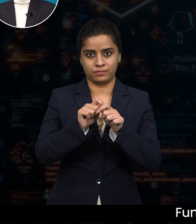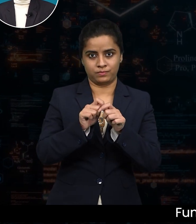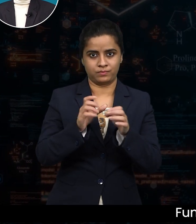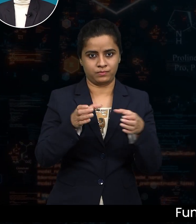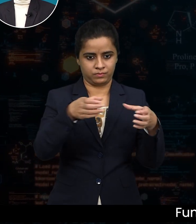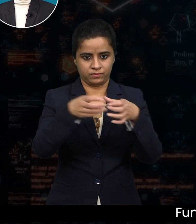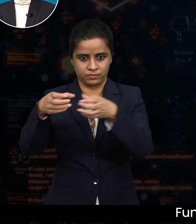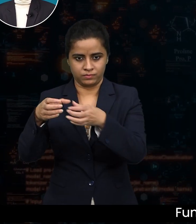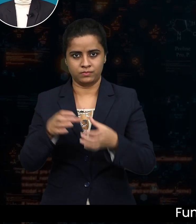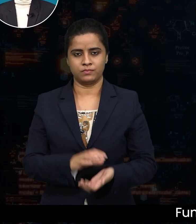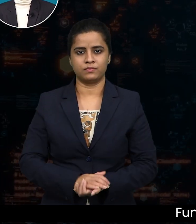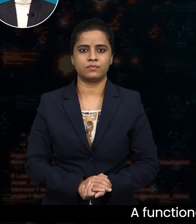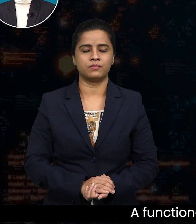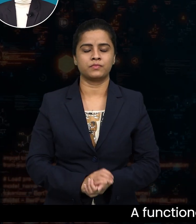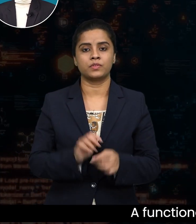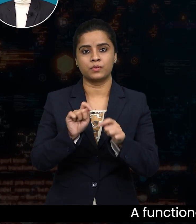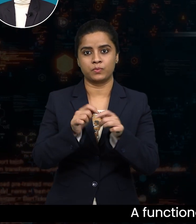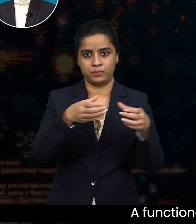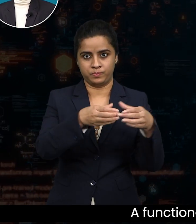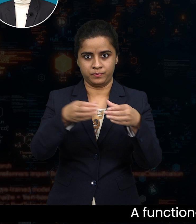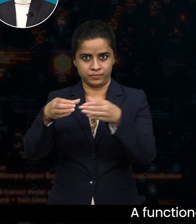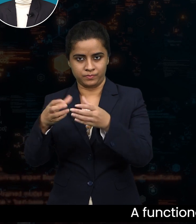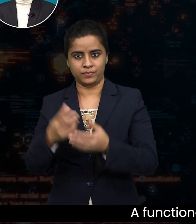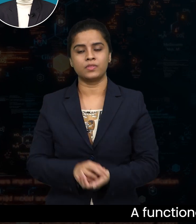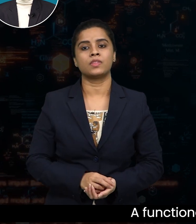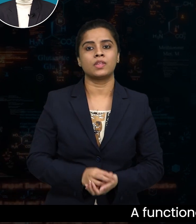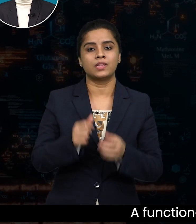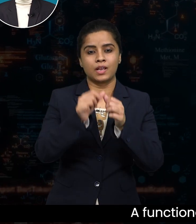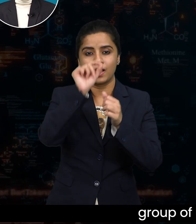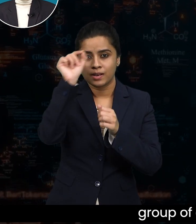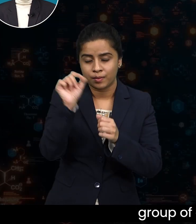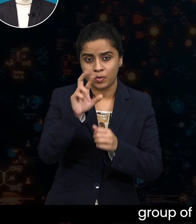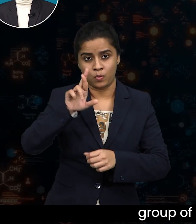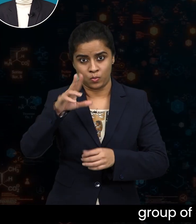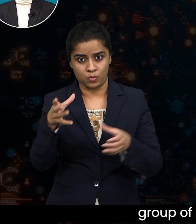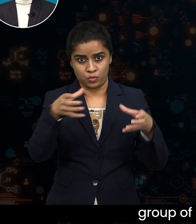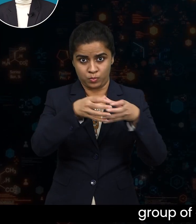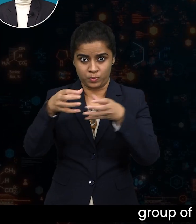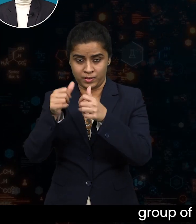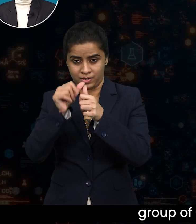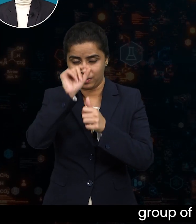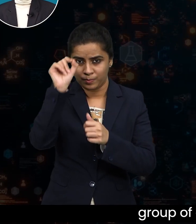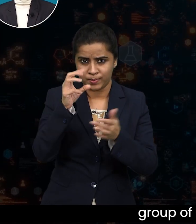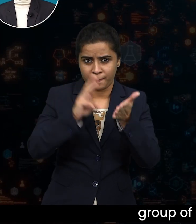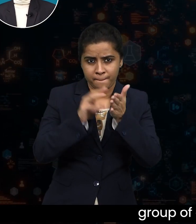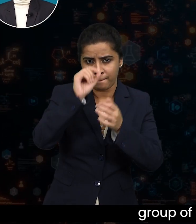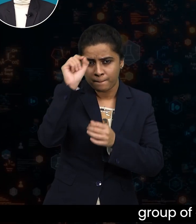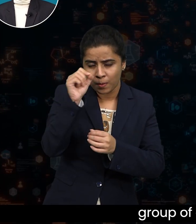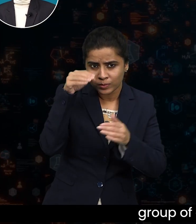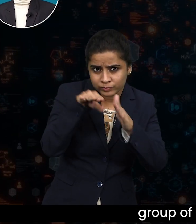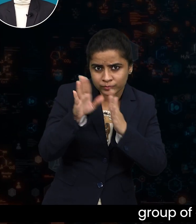Functional groups. A functional group is an atom or group of atoms in a